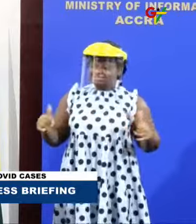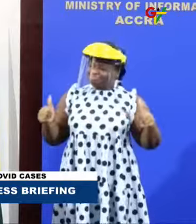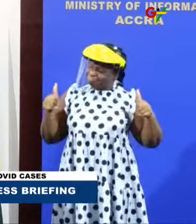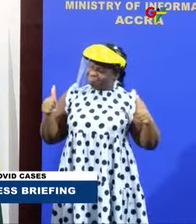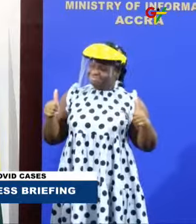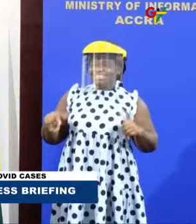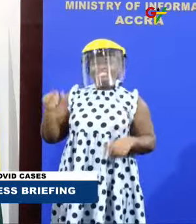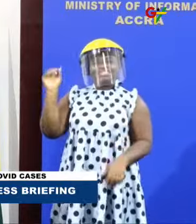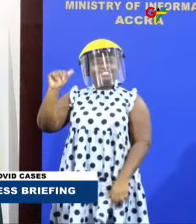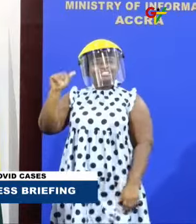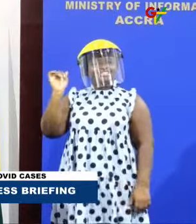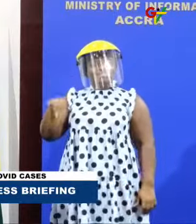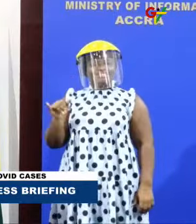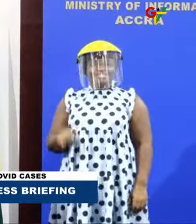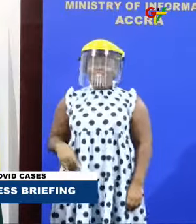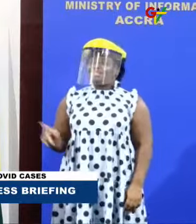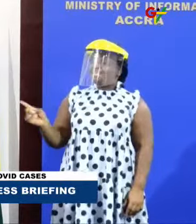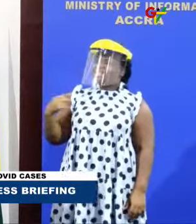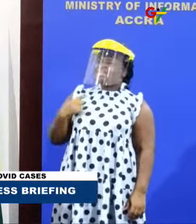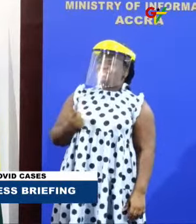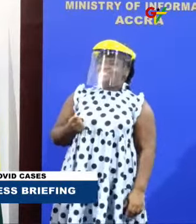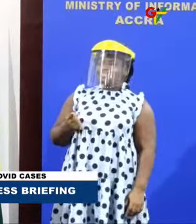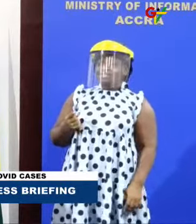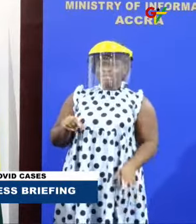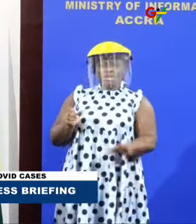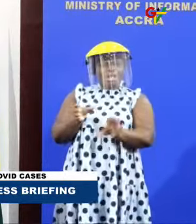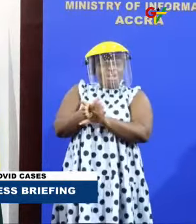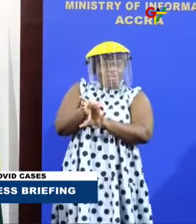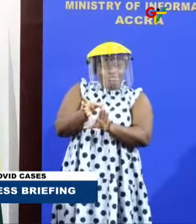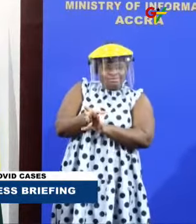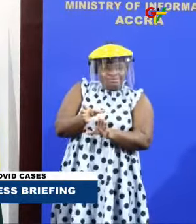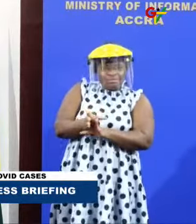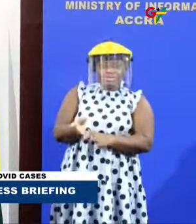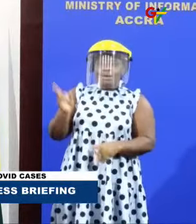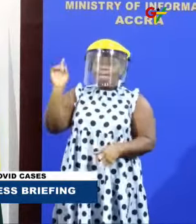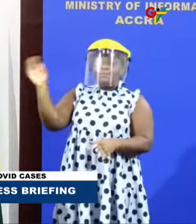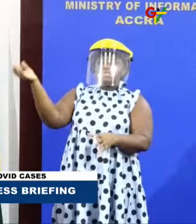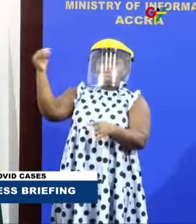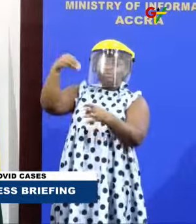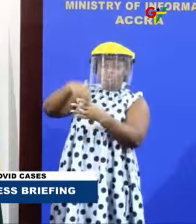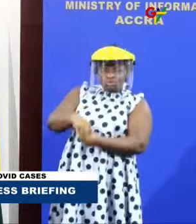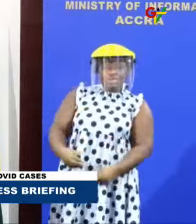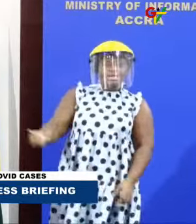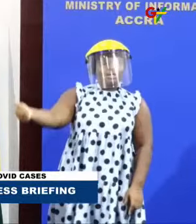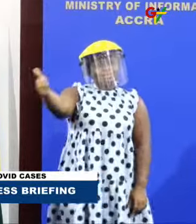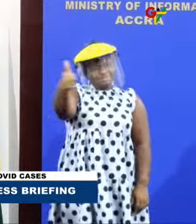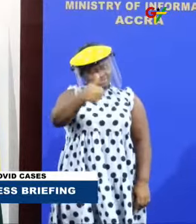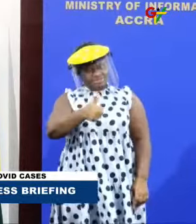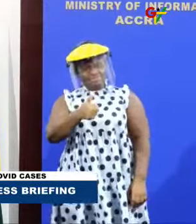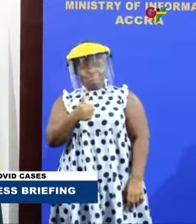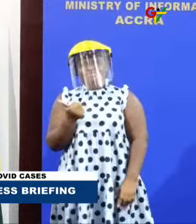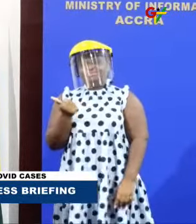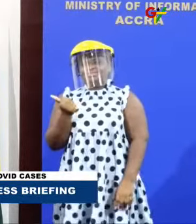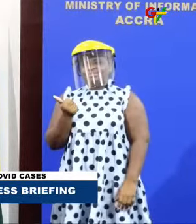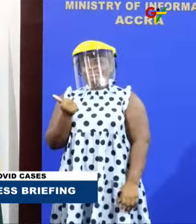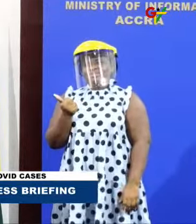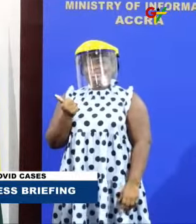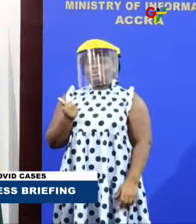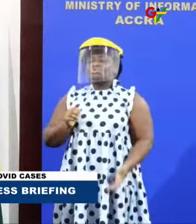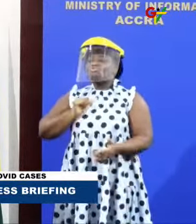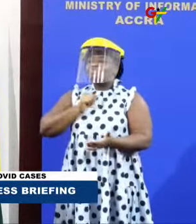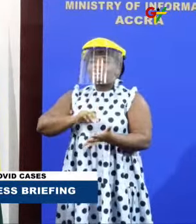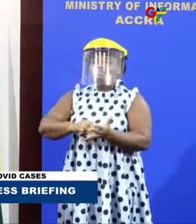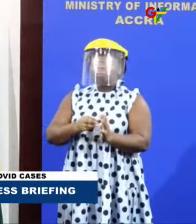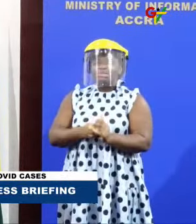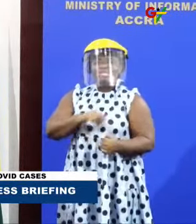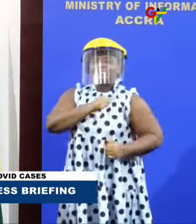yes, I said enforcement should include ourselves. We've not ruled out